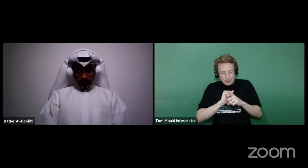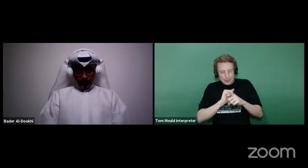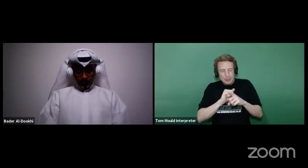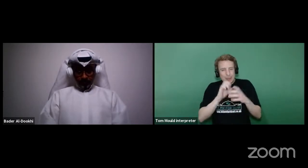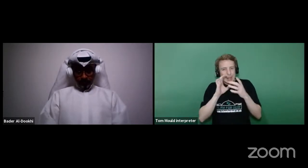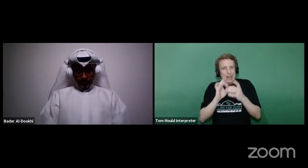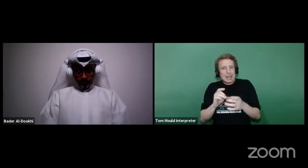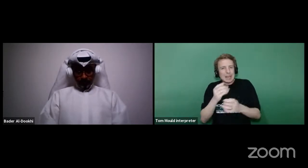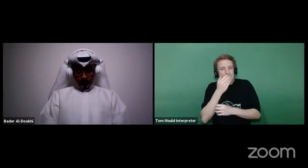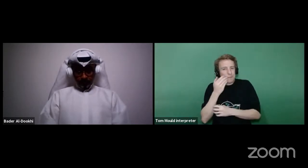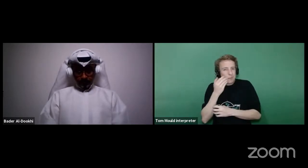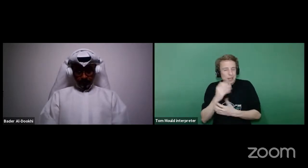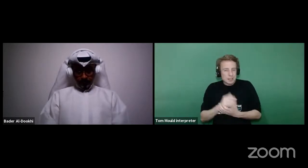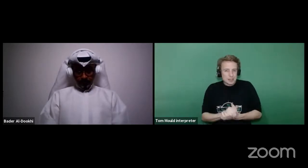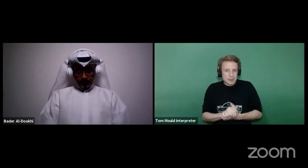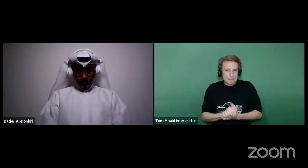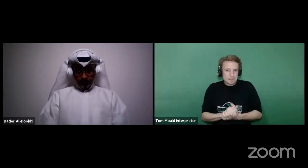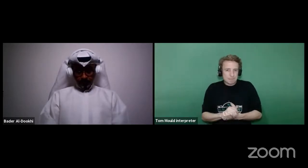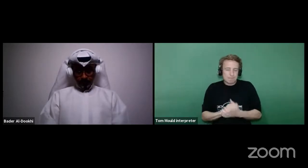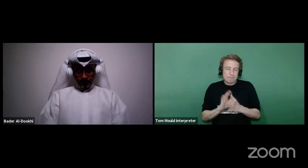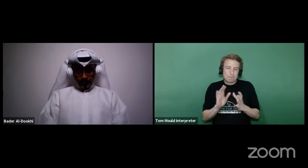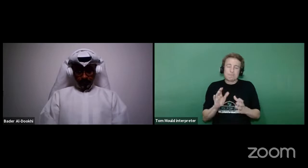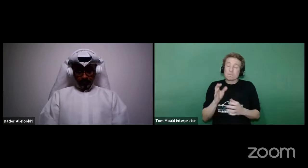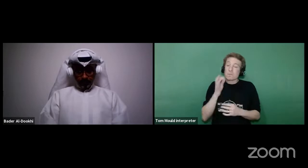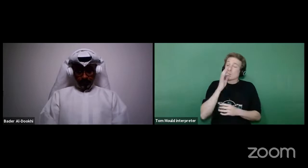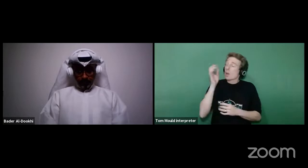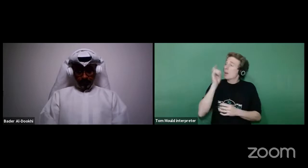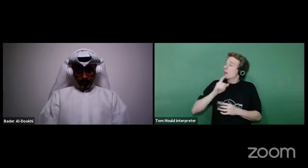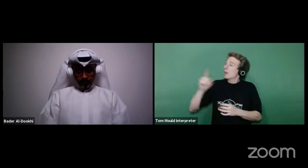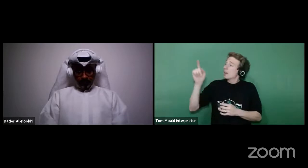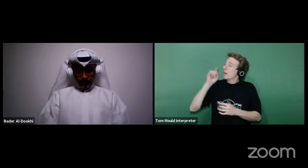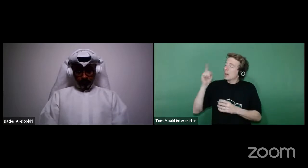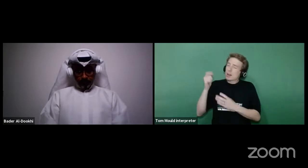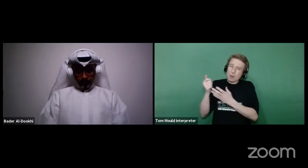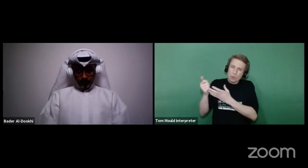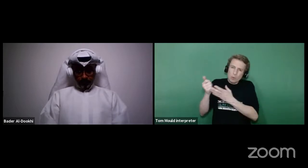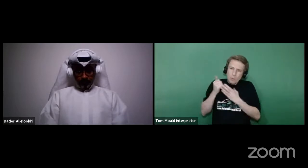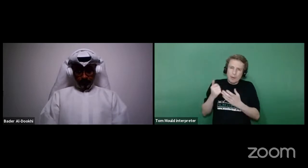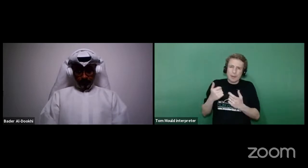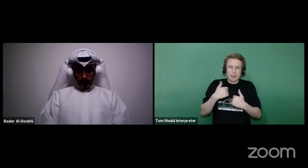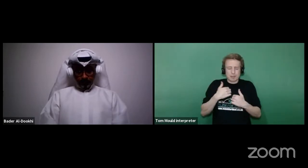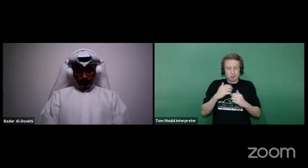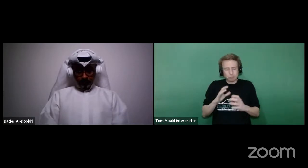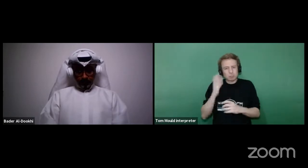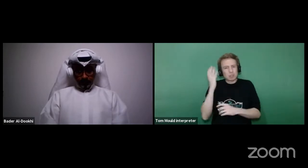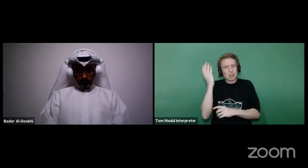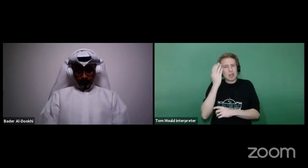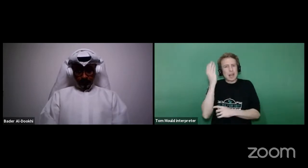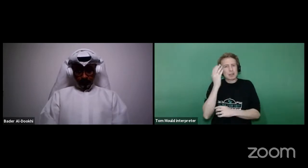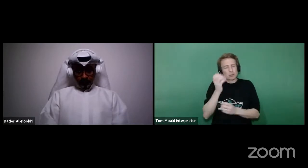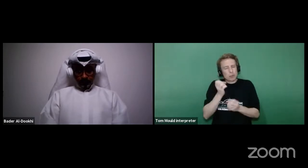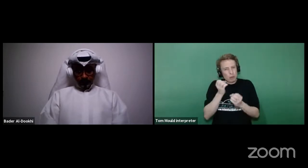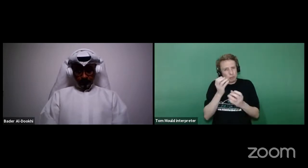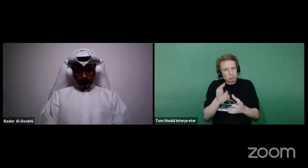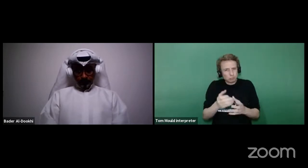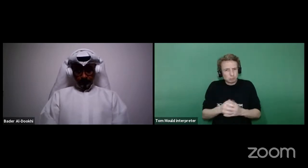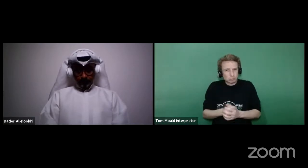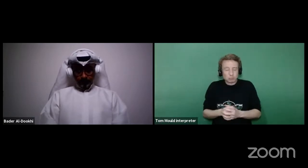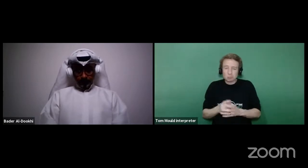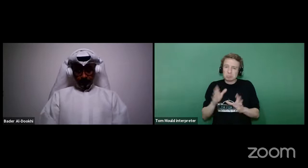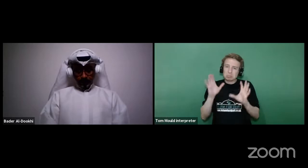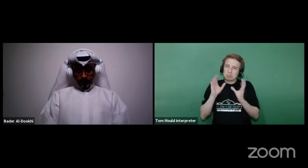Most High in this goal, in delivering this lecture, and I place my reliance upon